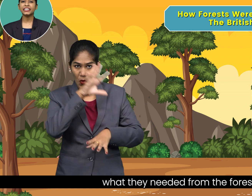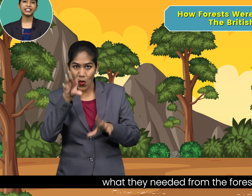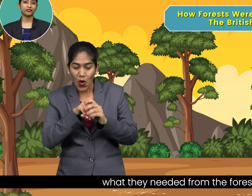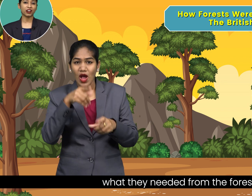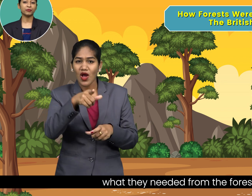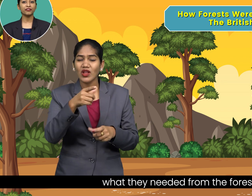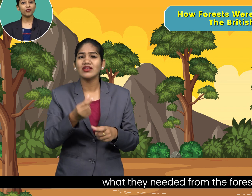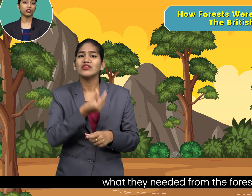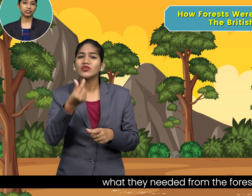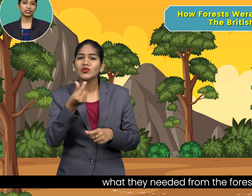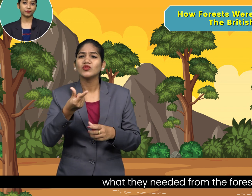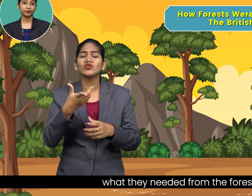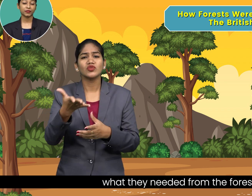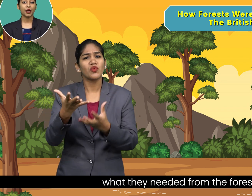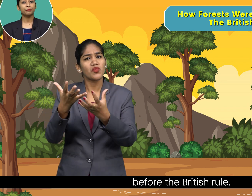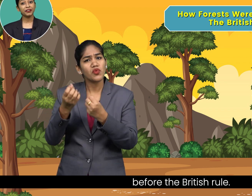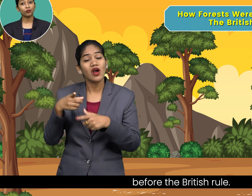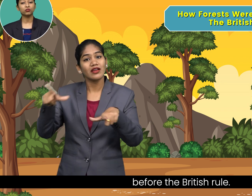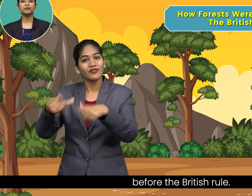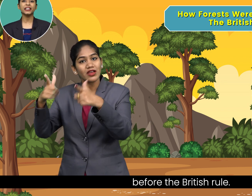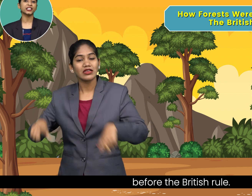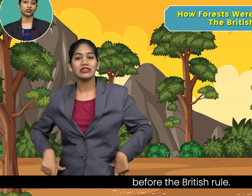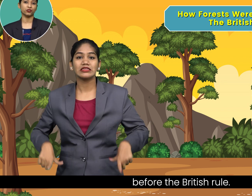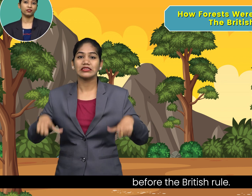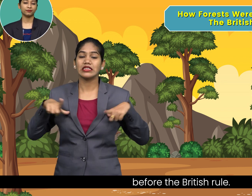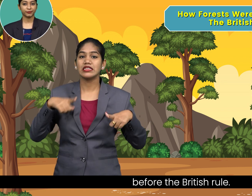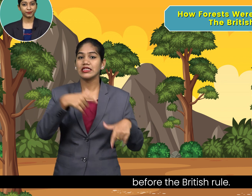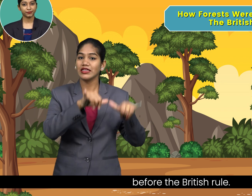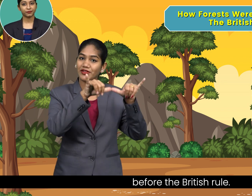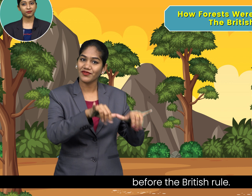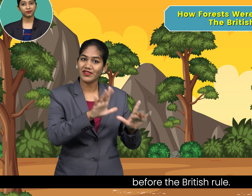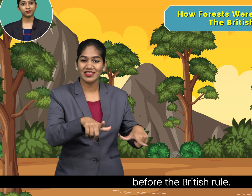they needed from the forest before the British rule.